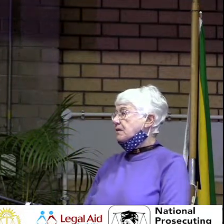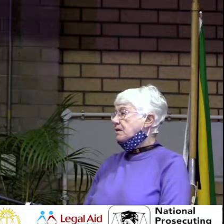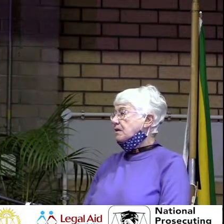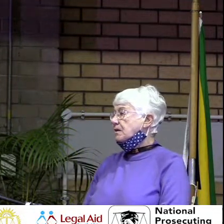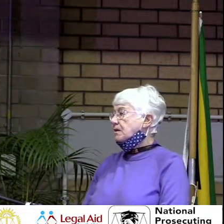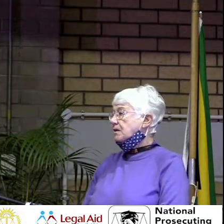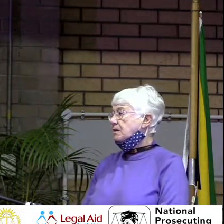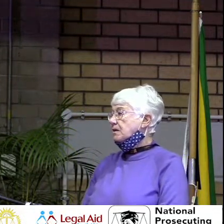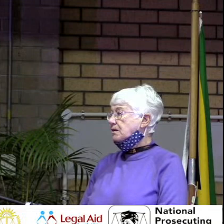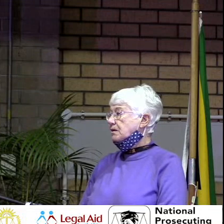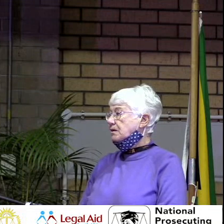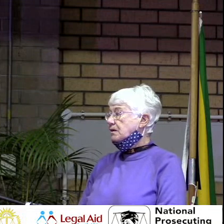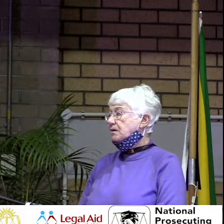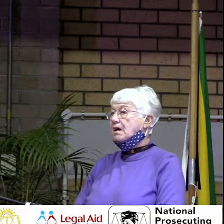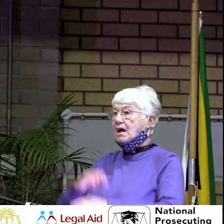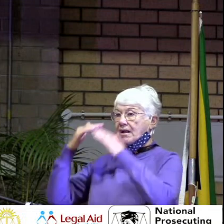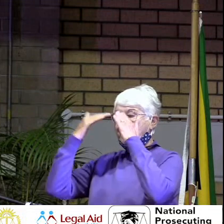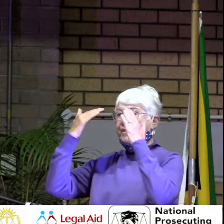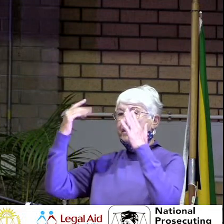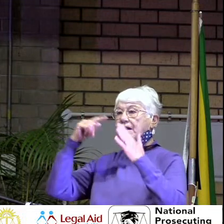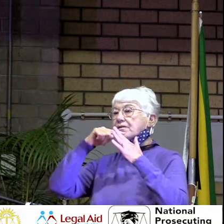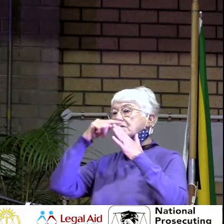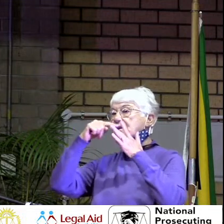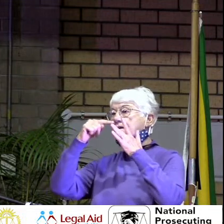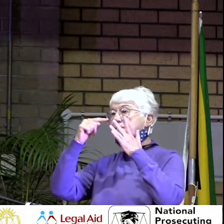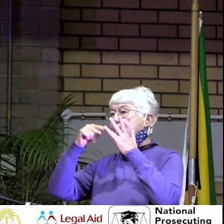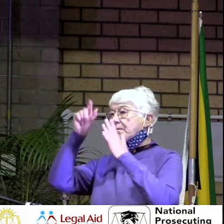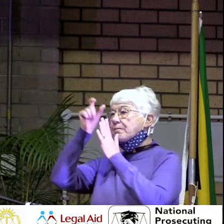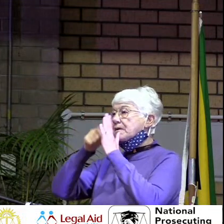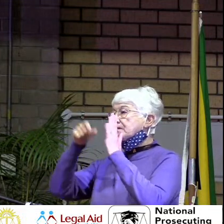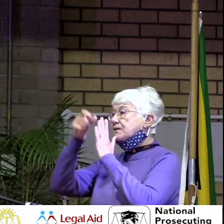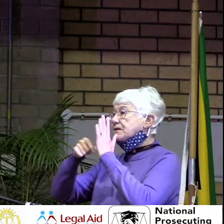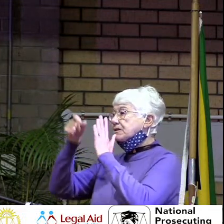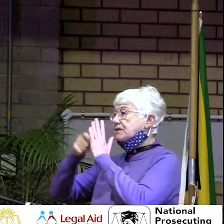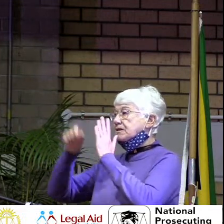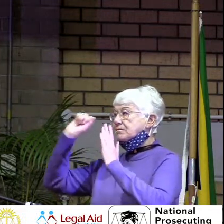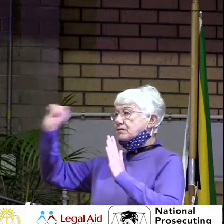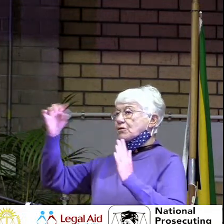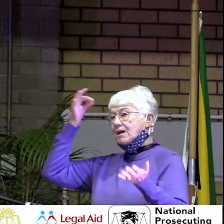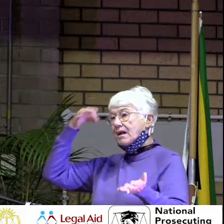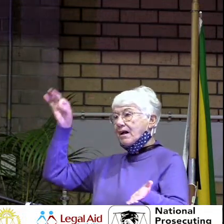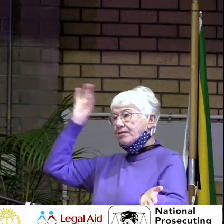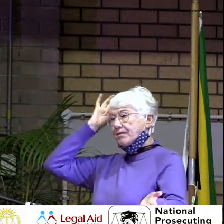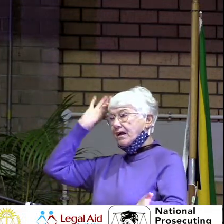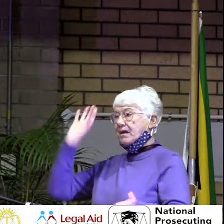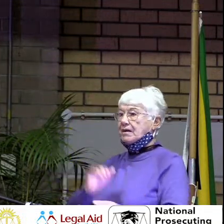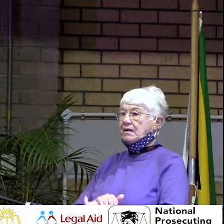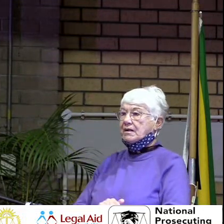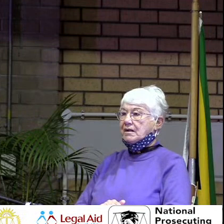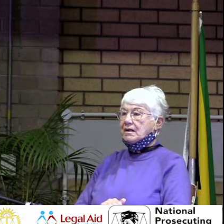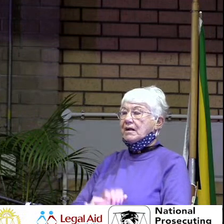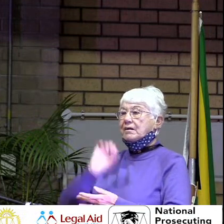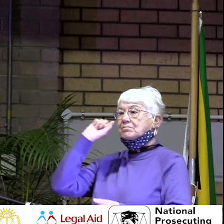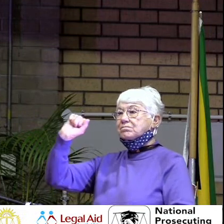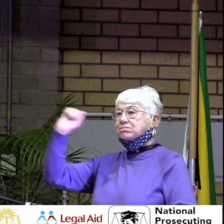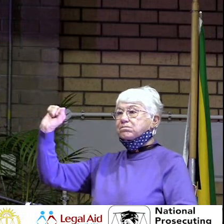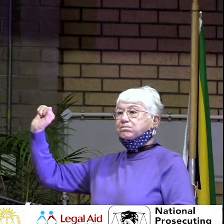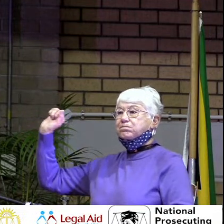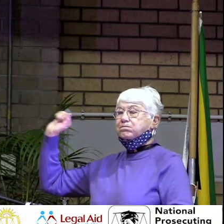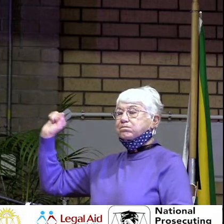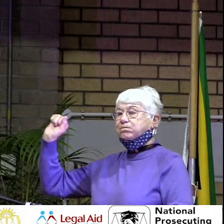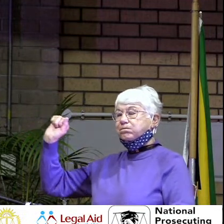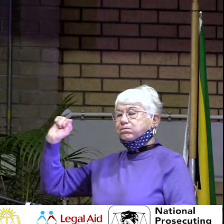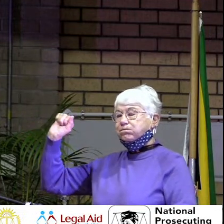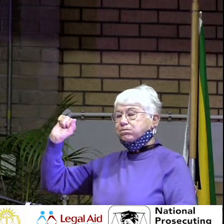The South African Human Rights Commissioner, Advocate Chris Nissen. Colleagues from sister departments and